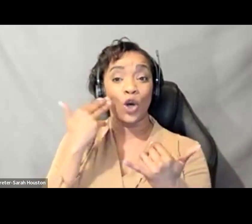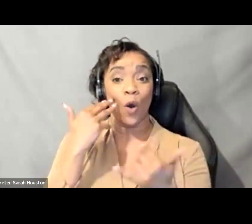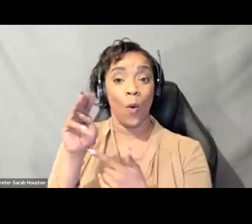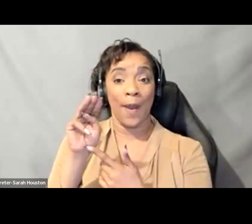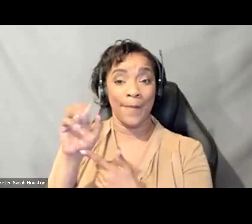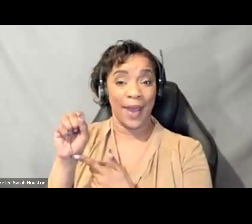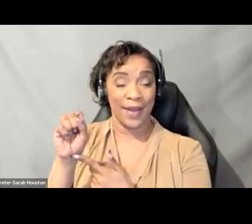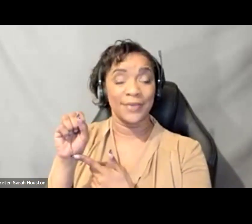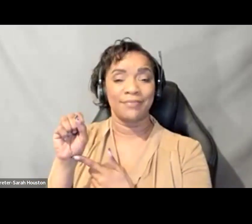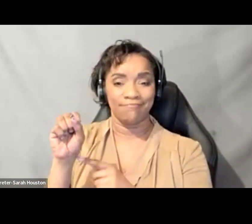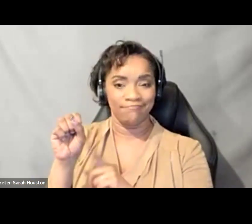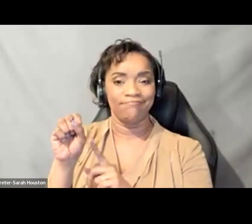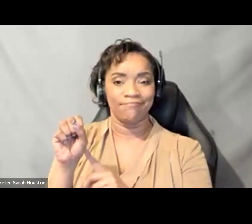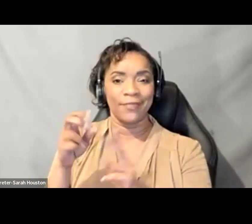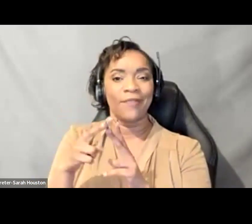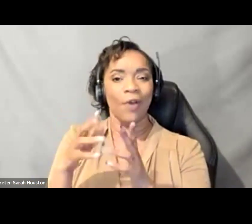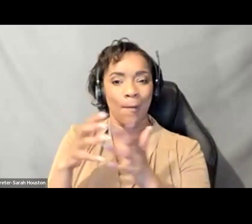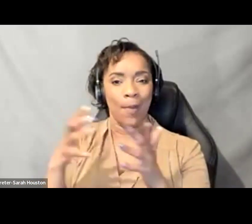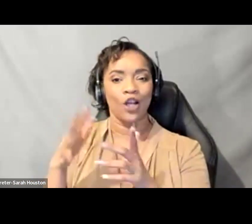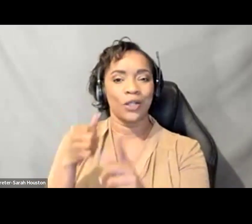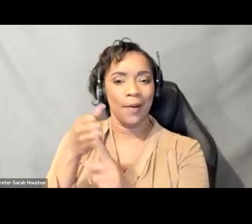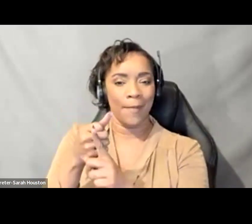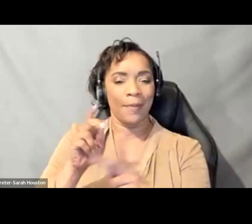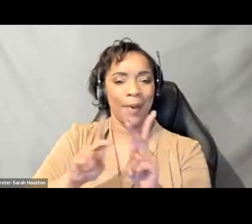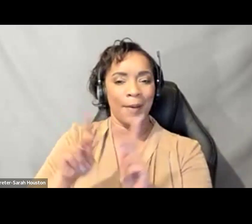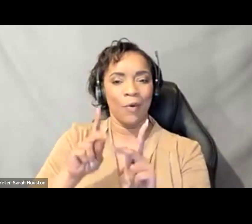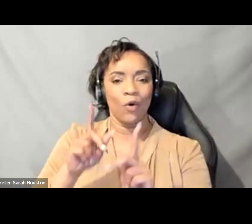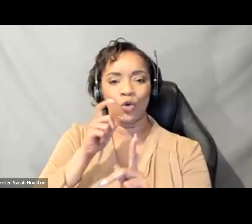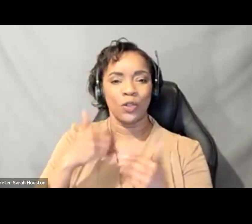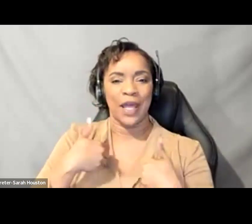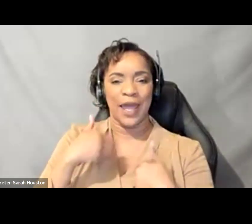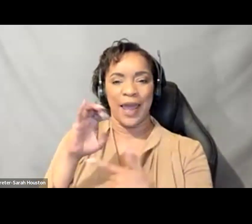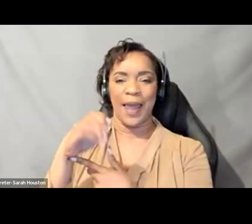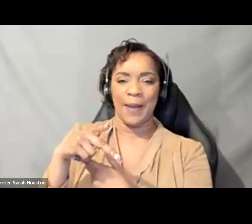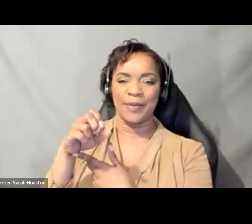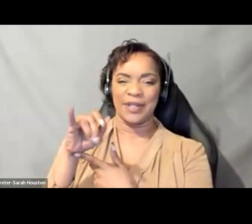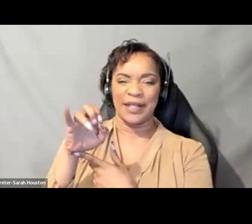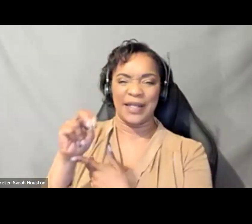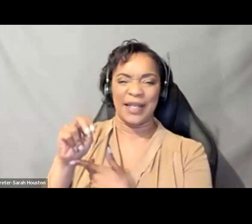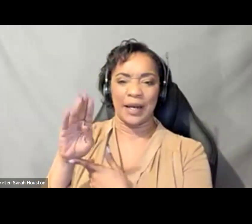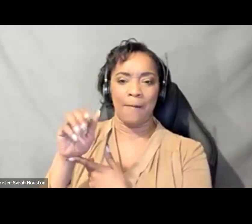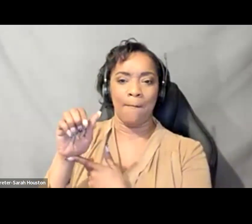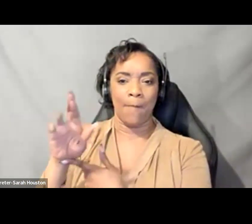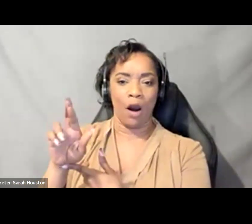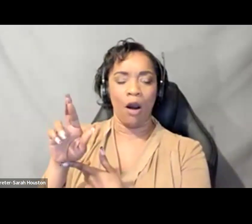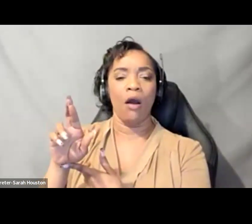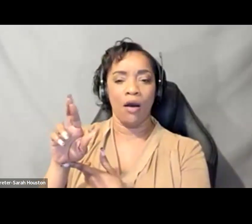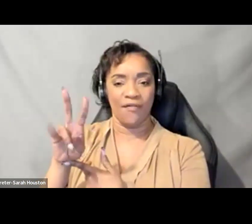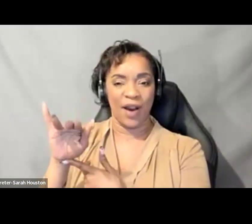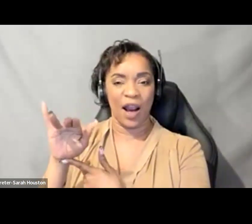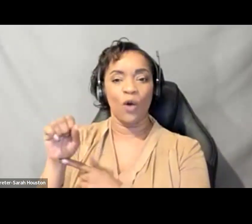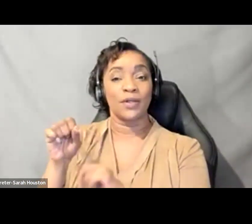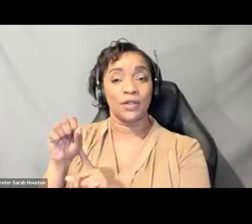sclerosis is very much impacts people who've had Epstein-Barr virus. So it is also considered an infection-associated